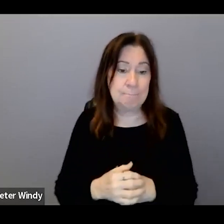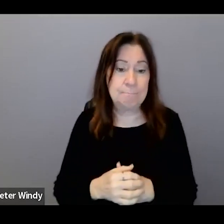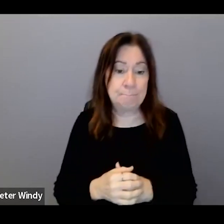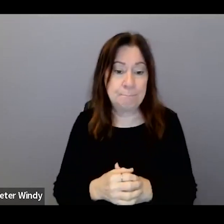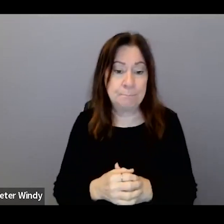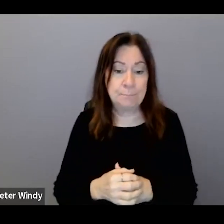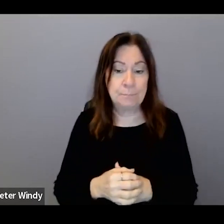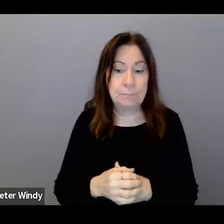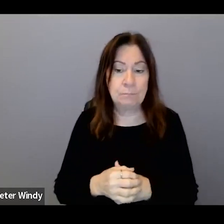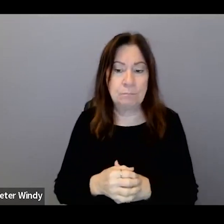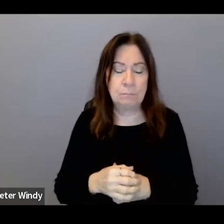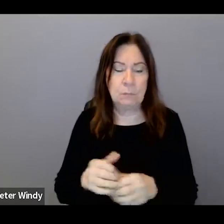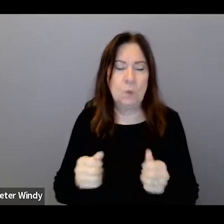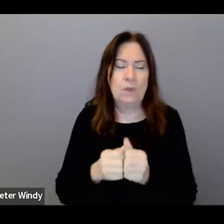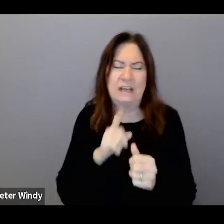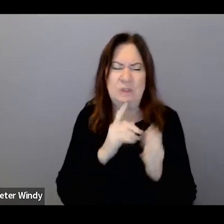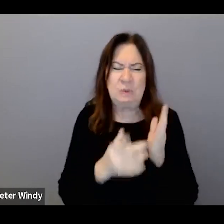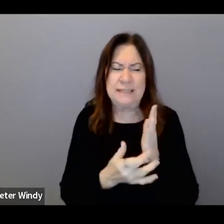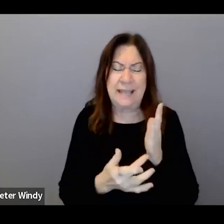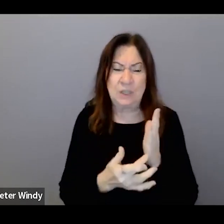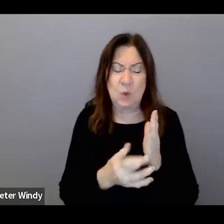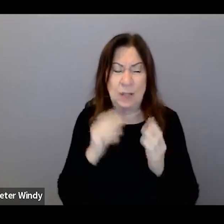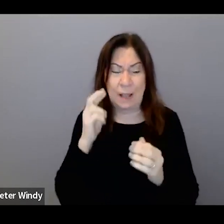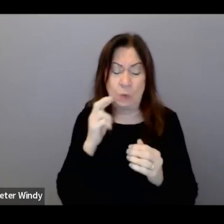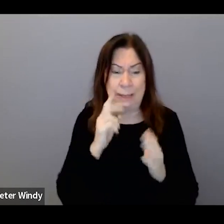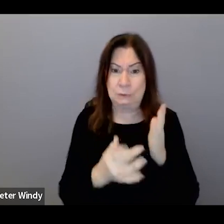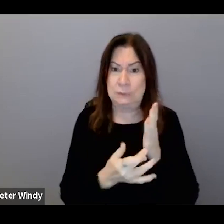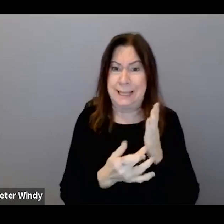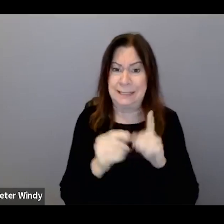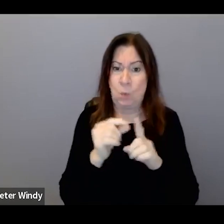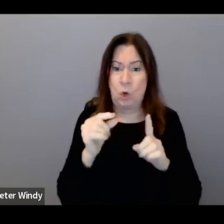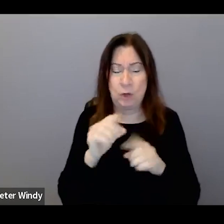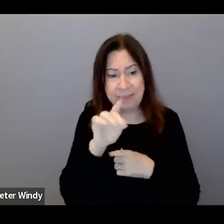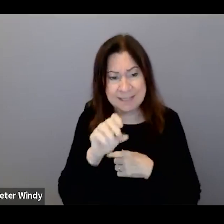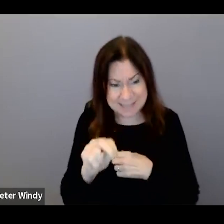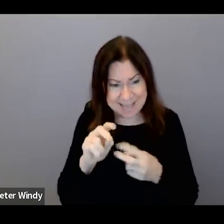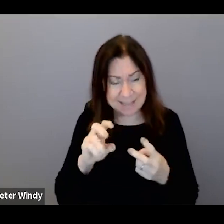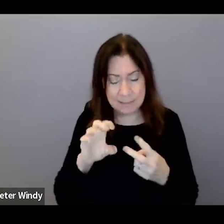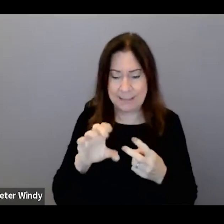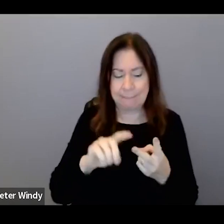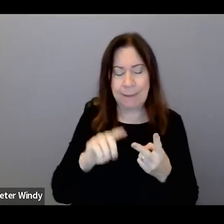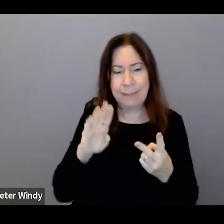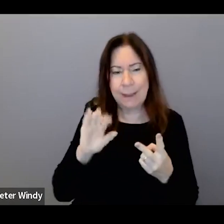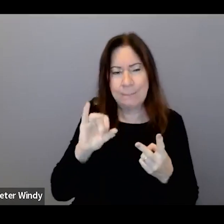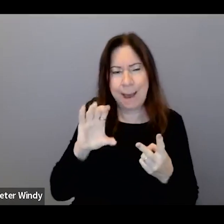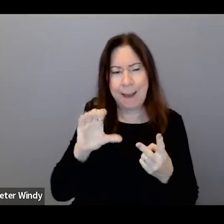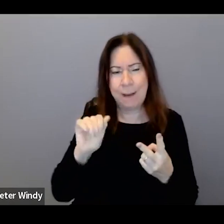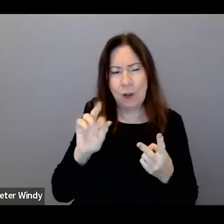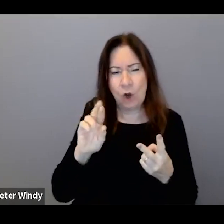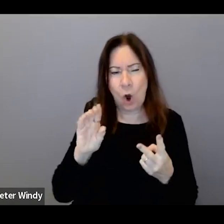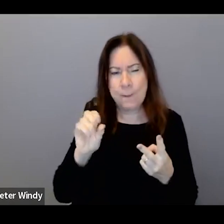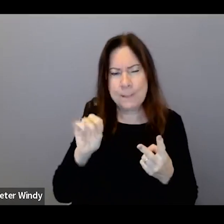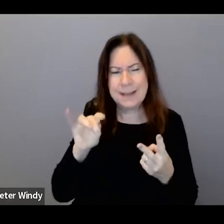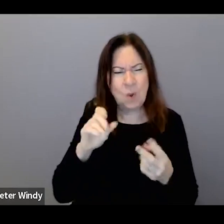And without getting too technical, because I realize it could get really technical, the zinc and sodium bicarbonate, what does that do to